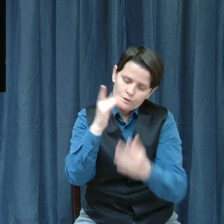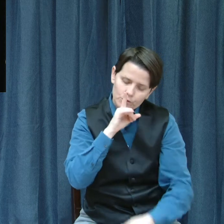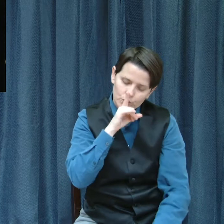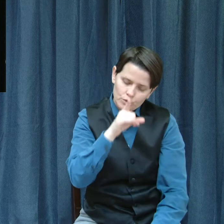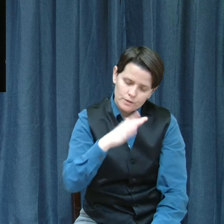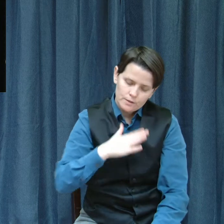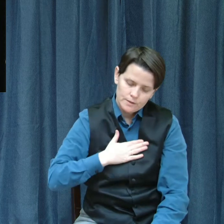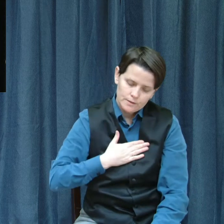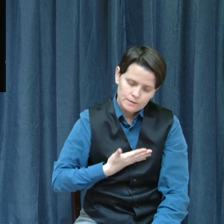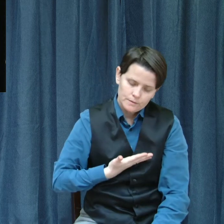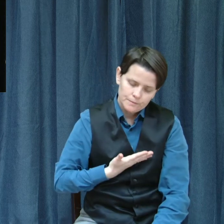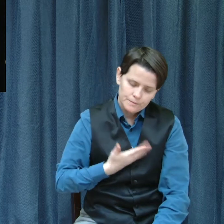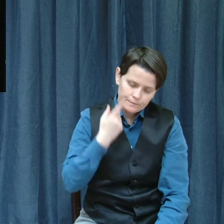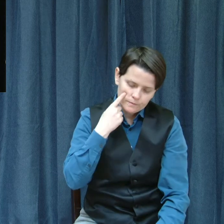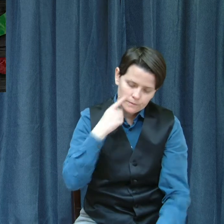Amen.